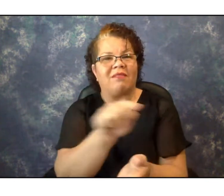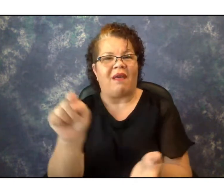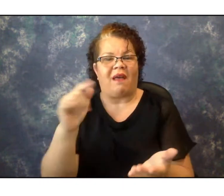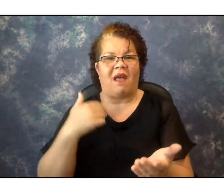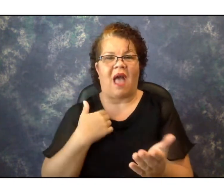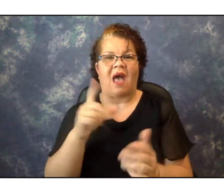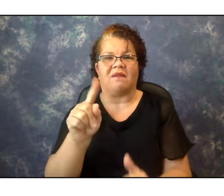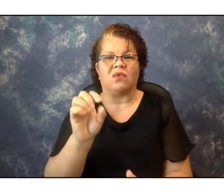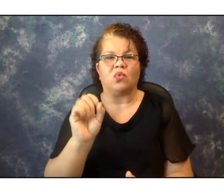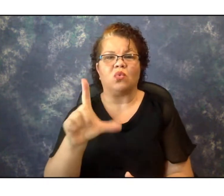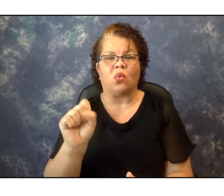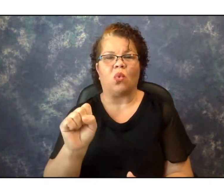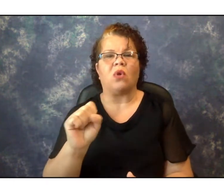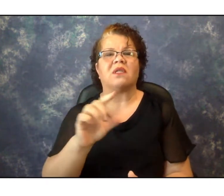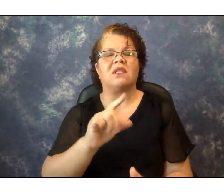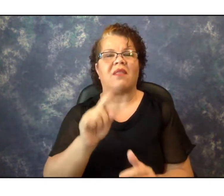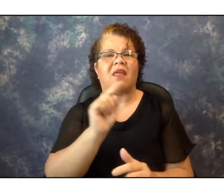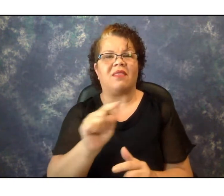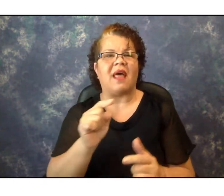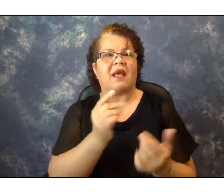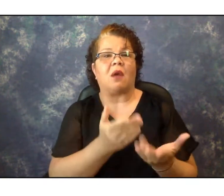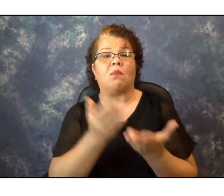and ask the hard questions.